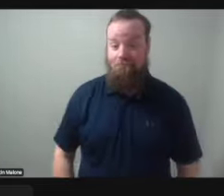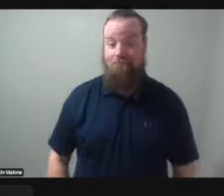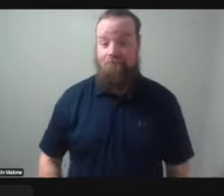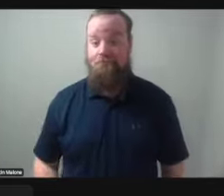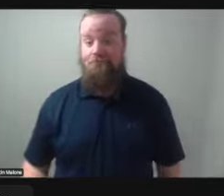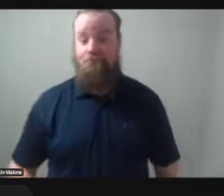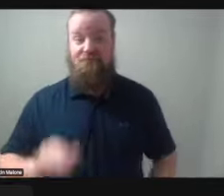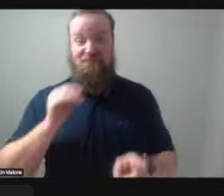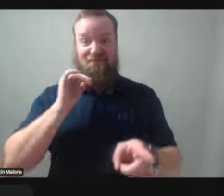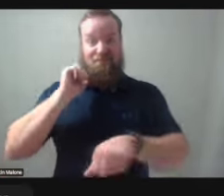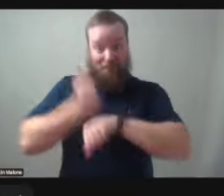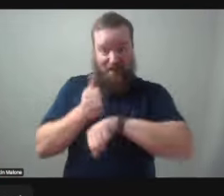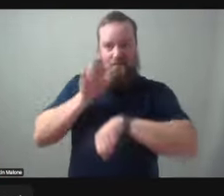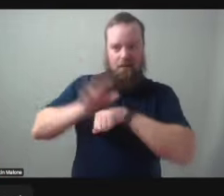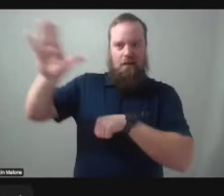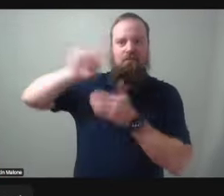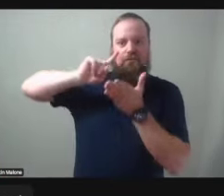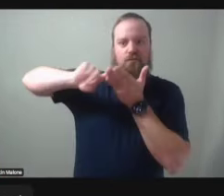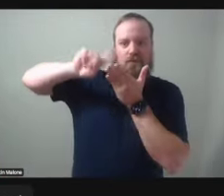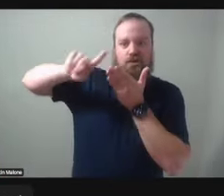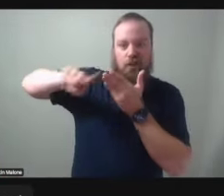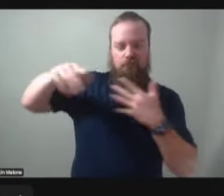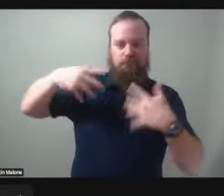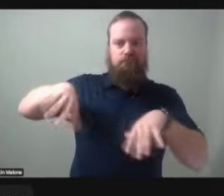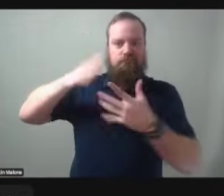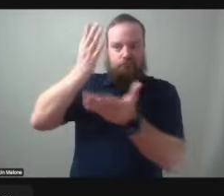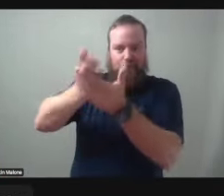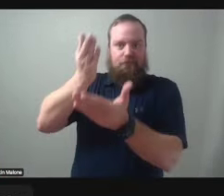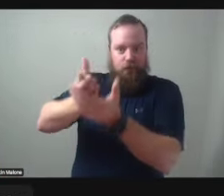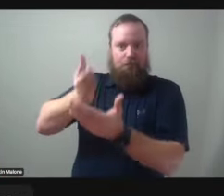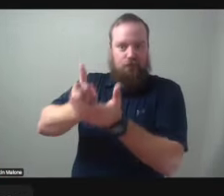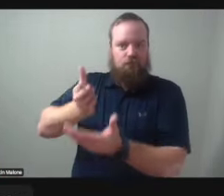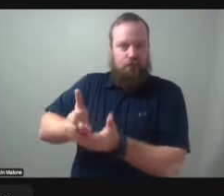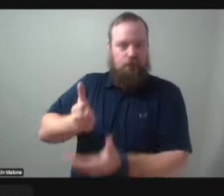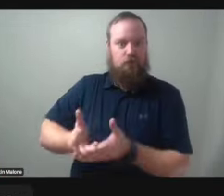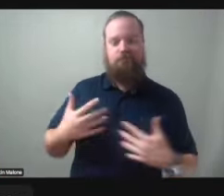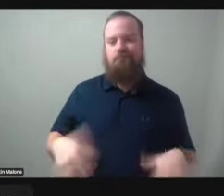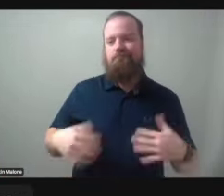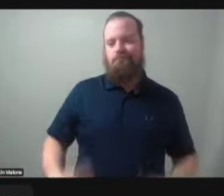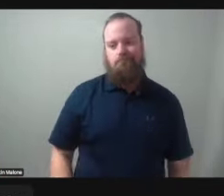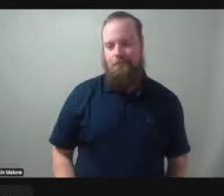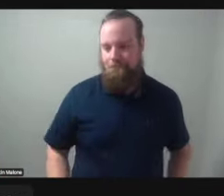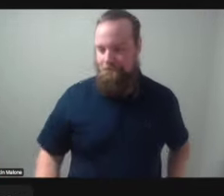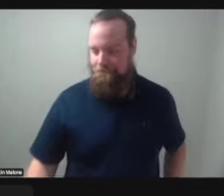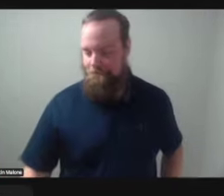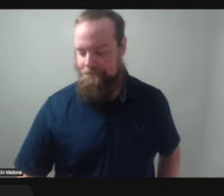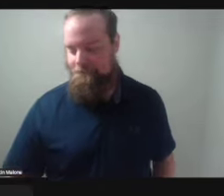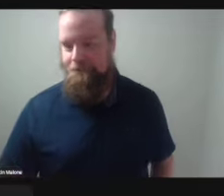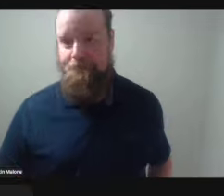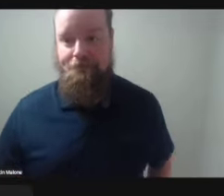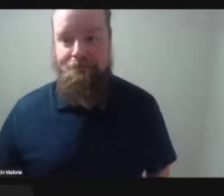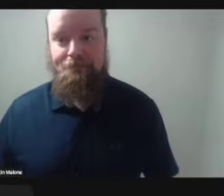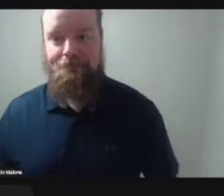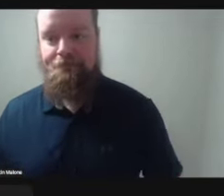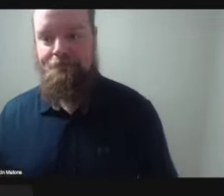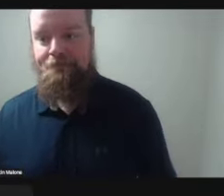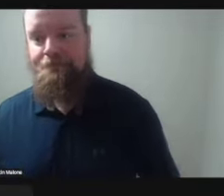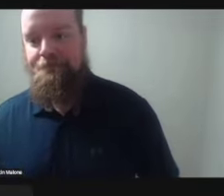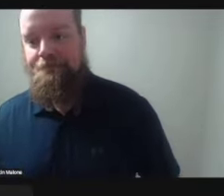The brain is amazing and it really wants to learn and it wants to take in language. And their research has found this to be